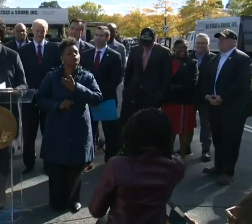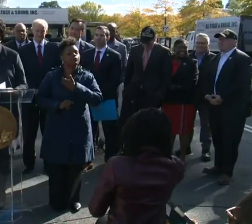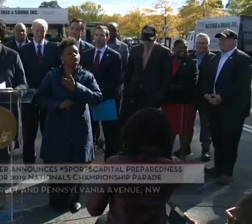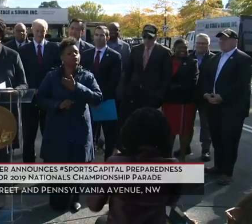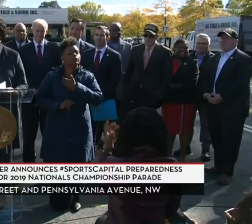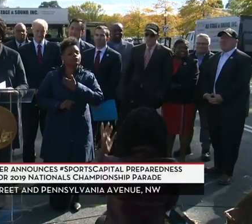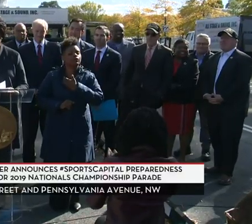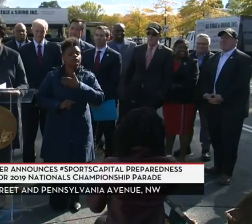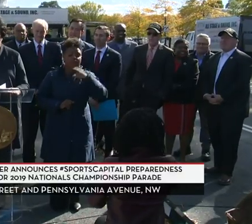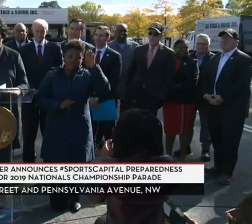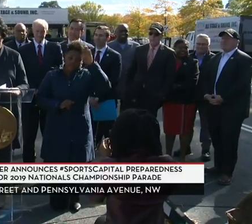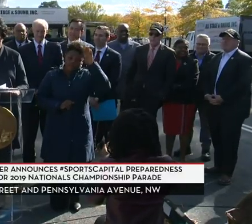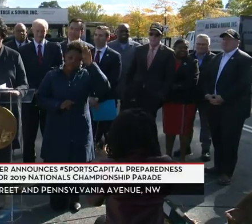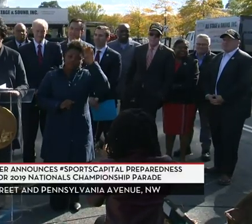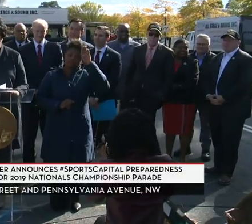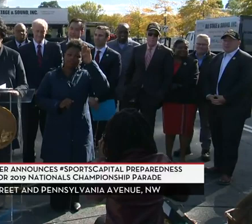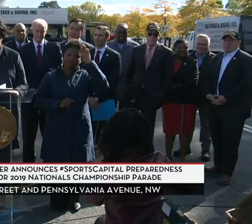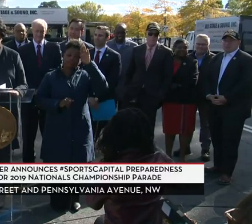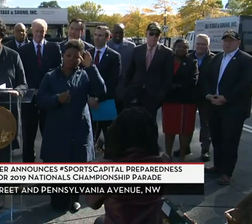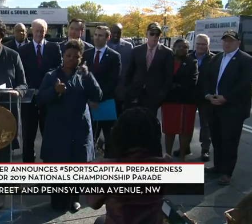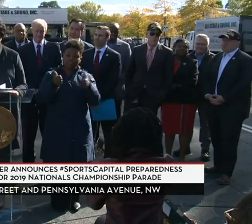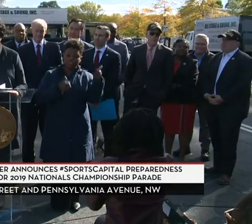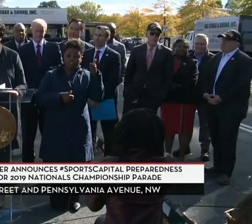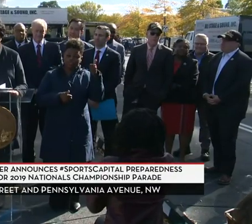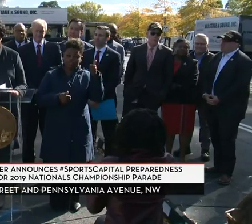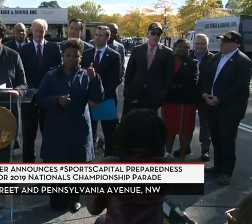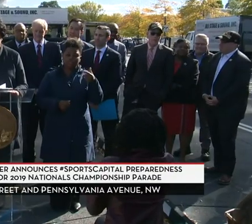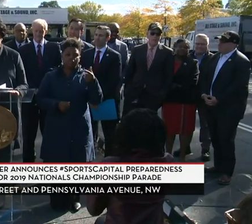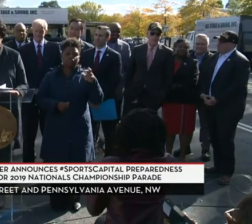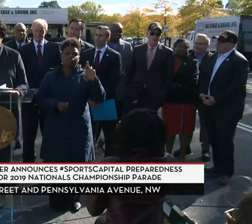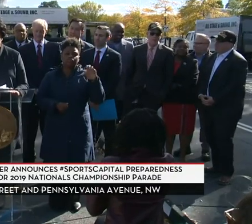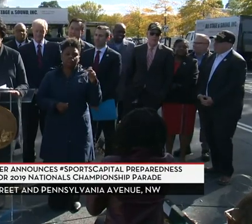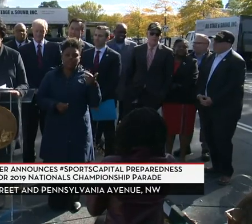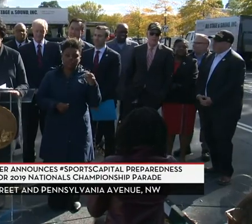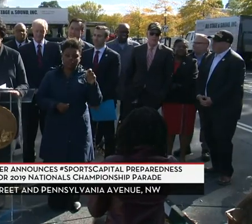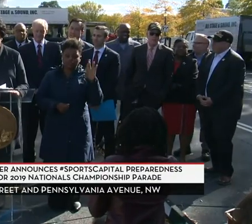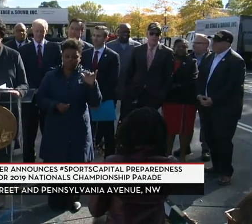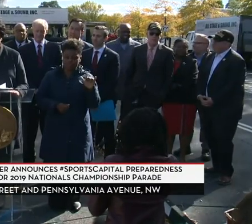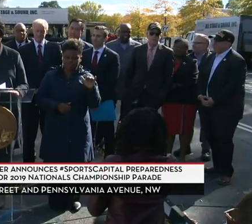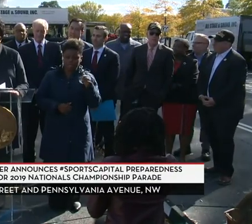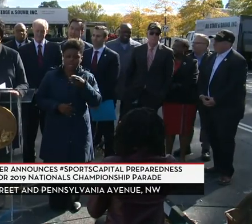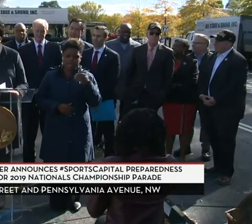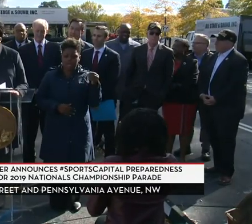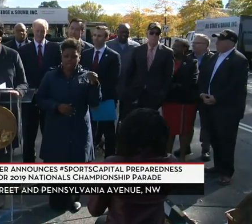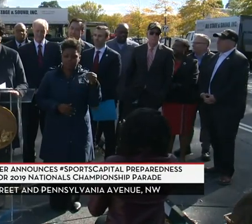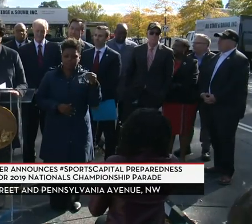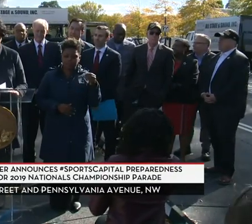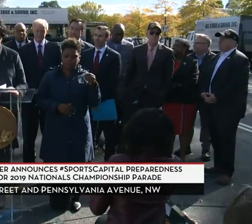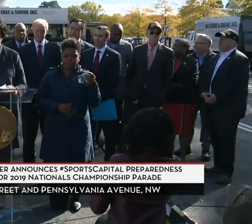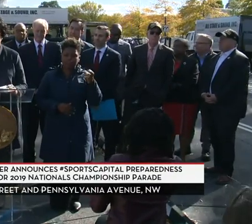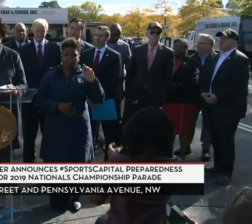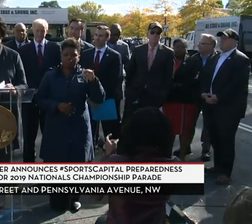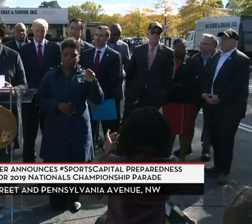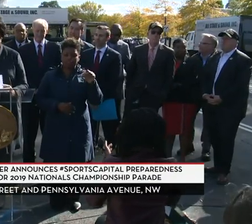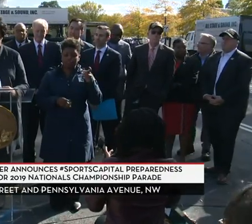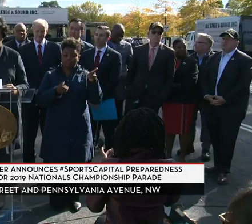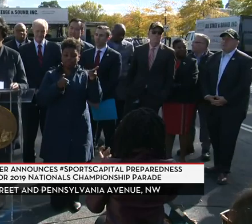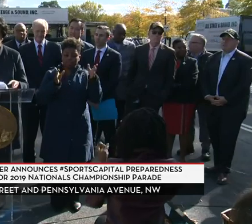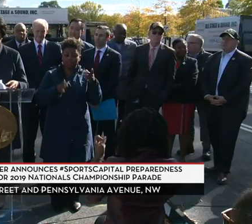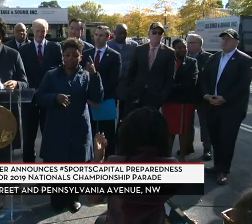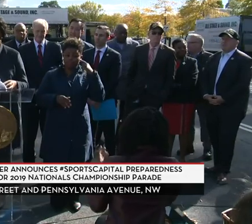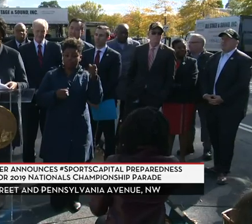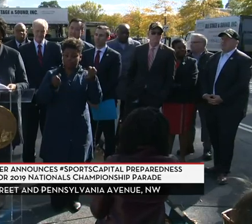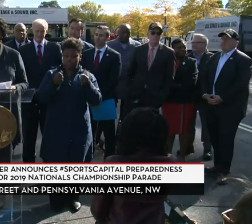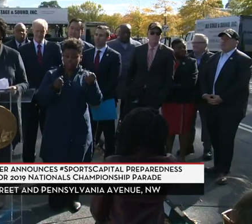the Director of the Department of Public Works, Chris Geltart, and the Director of For-Hired Vehicles, David